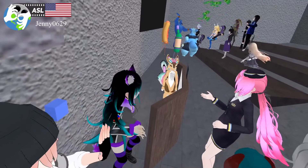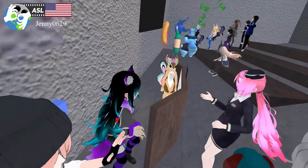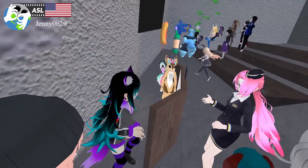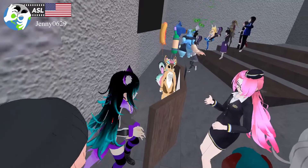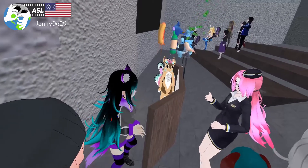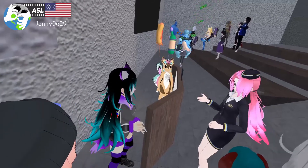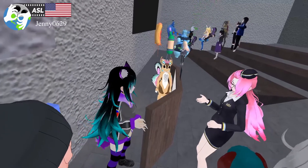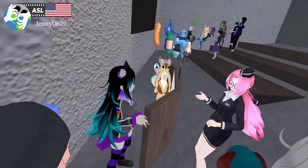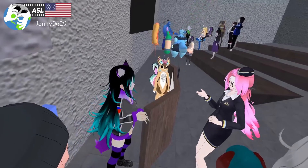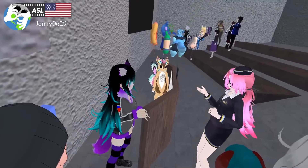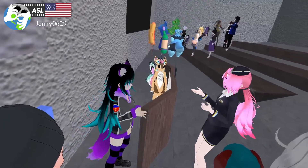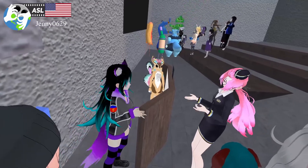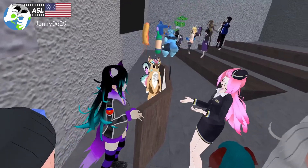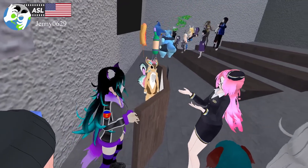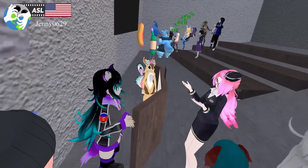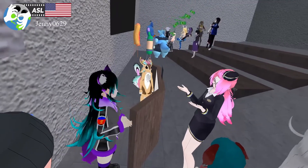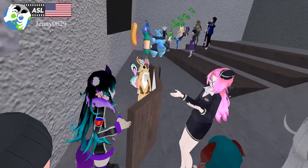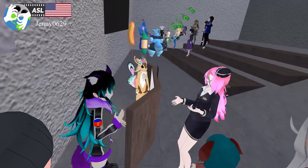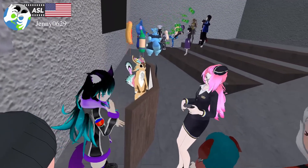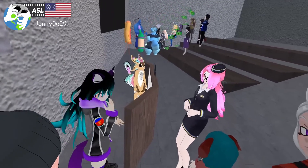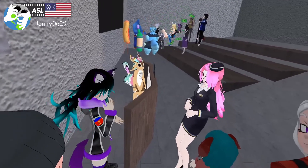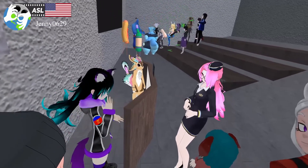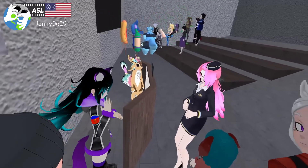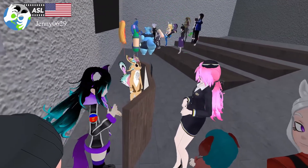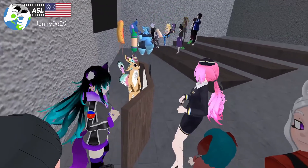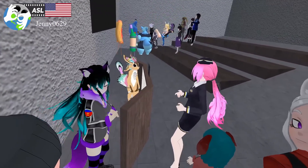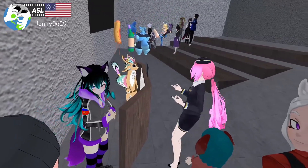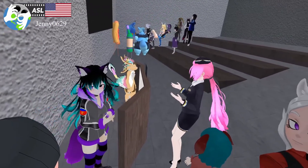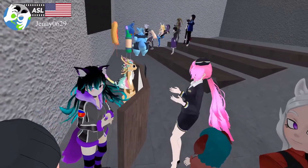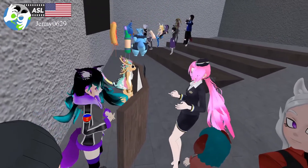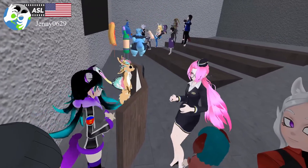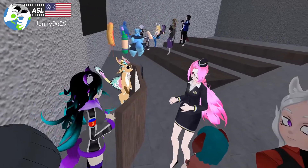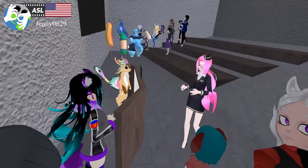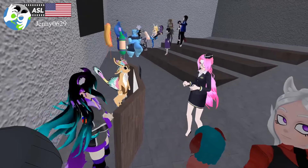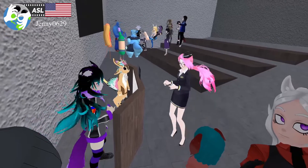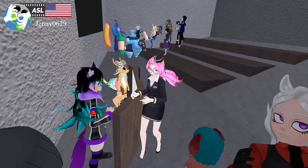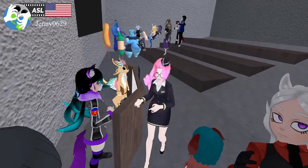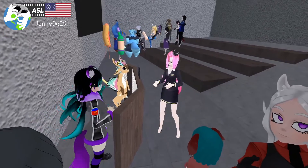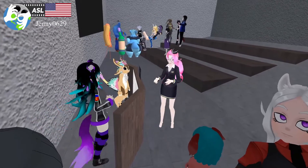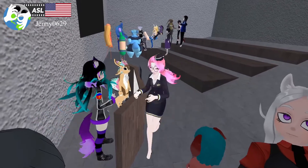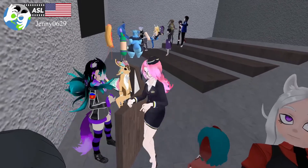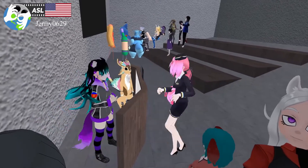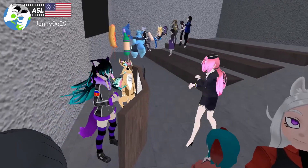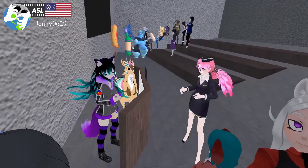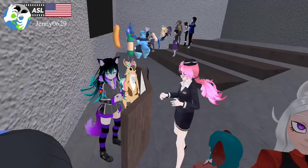sure that you're very clear that because what is this? What are you pulling up? Are you pulling up a bucket of bouncy balls? Are you pulling up